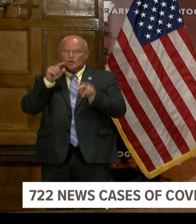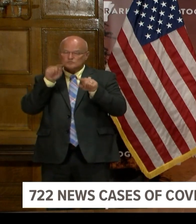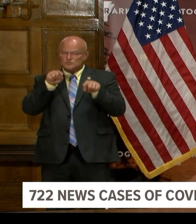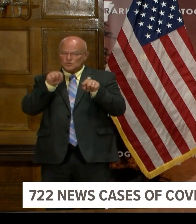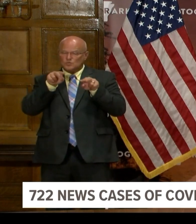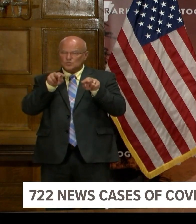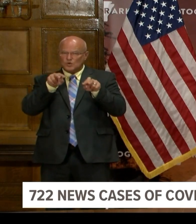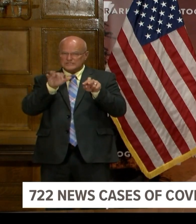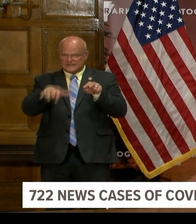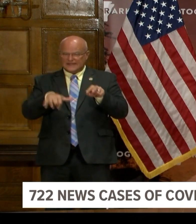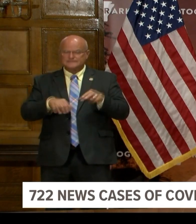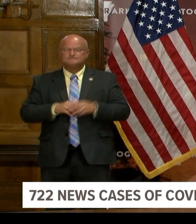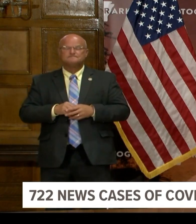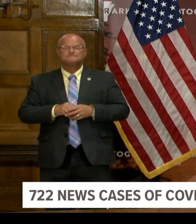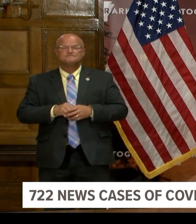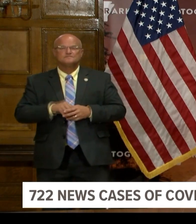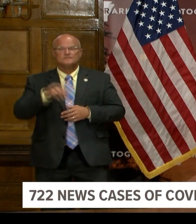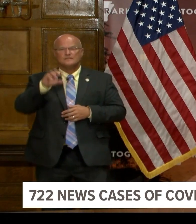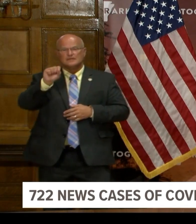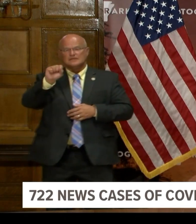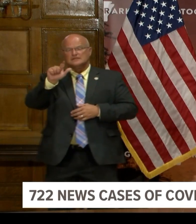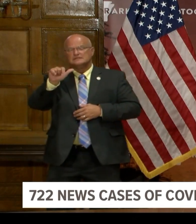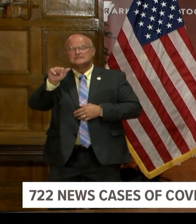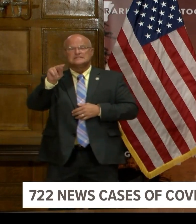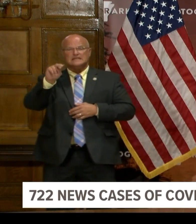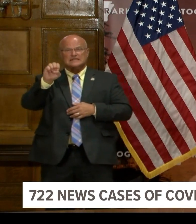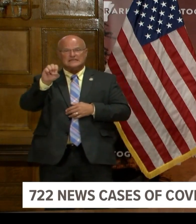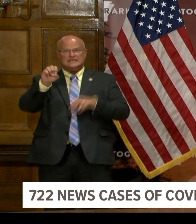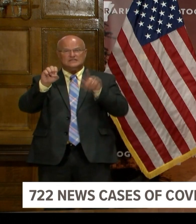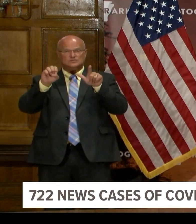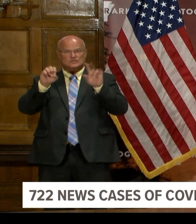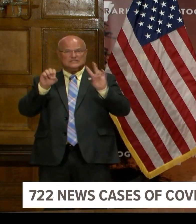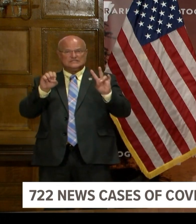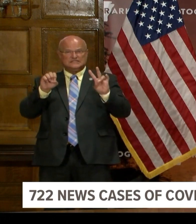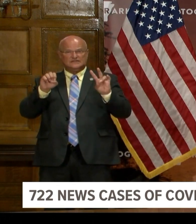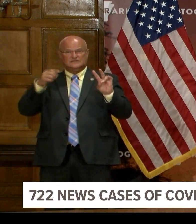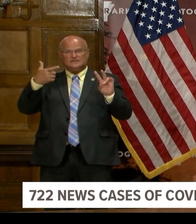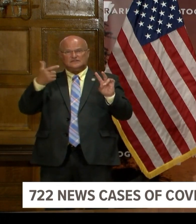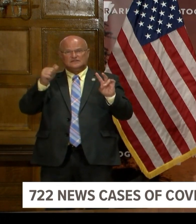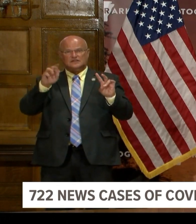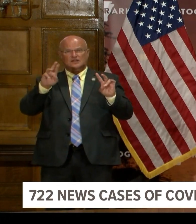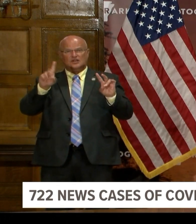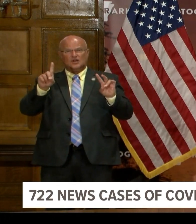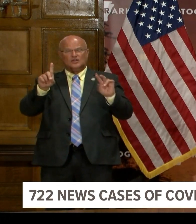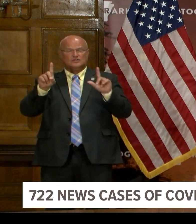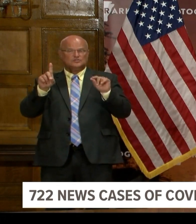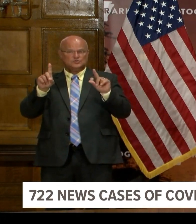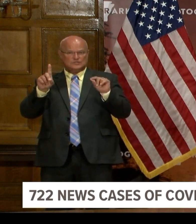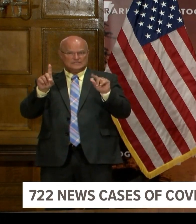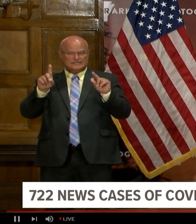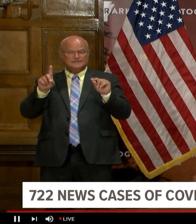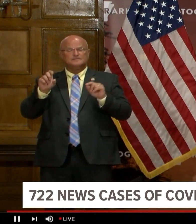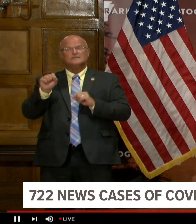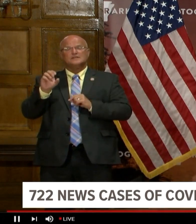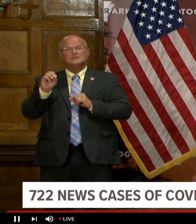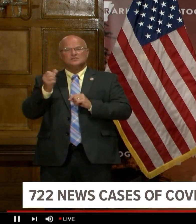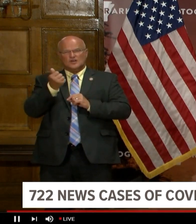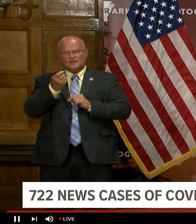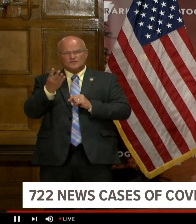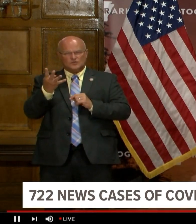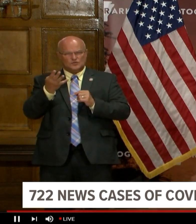that. Saline has 27, and Garland County has 20. So a couple of